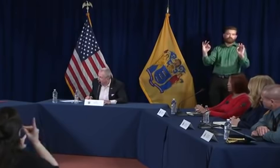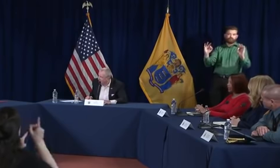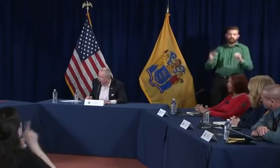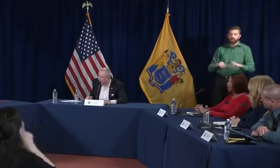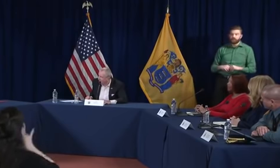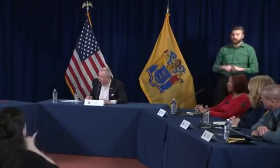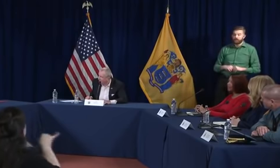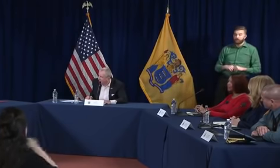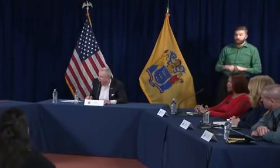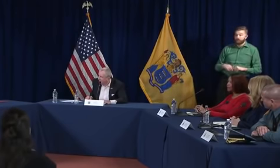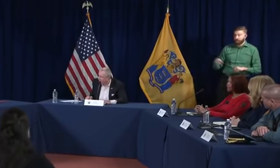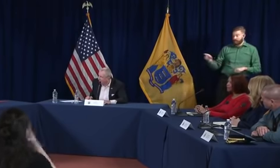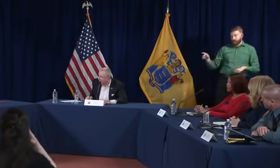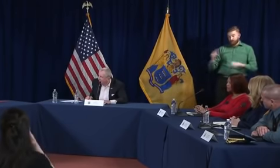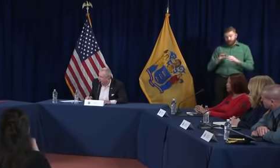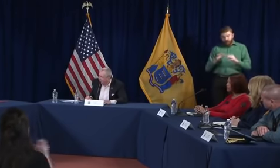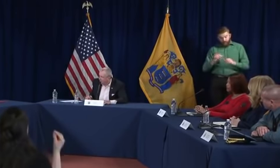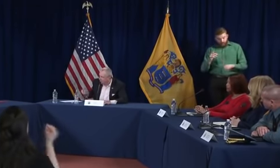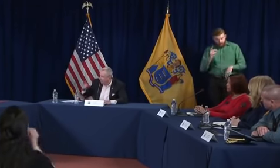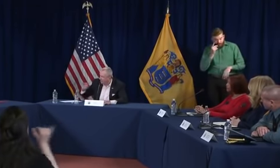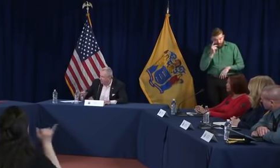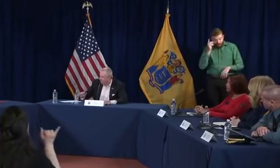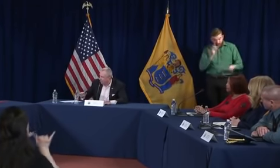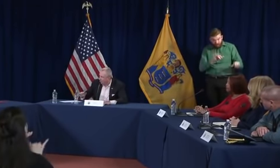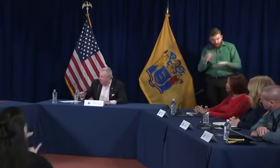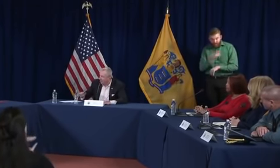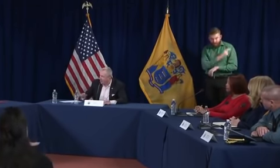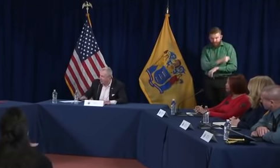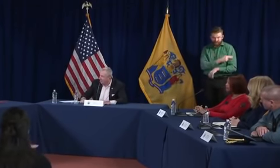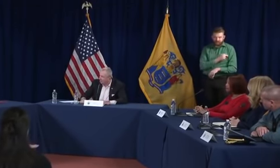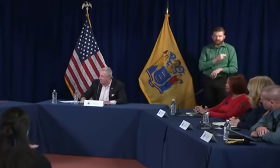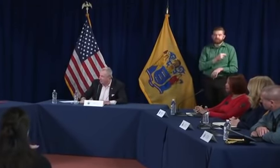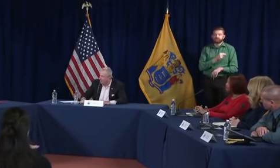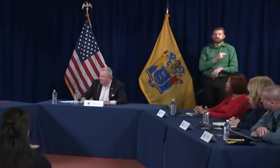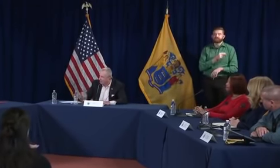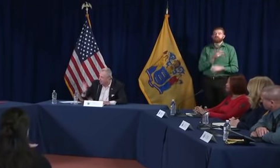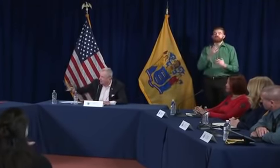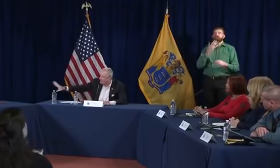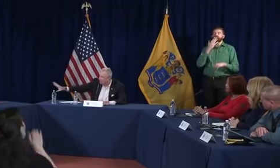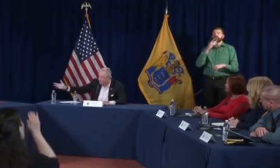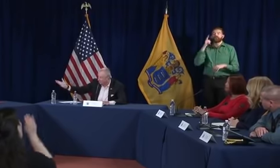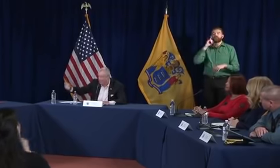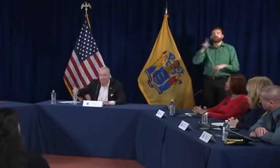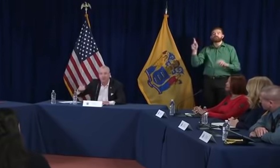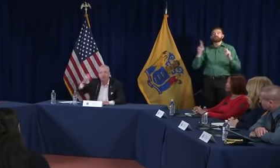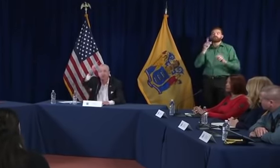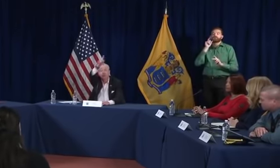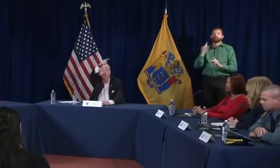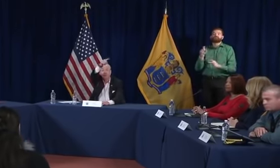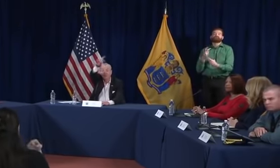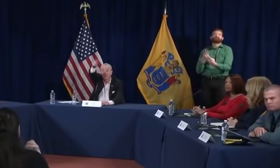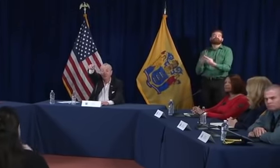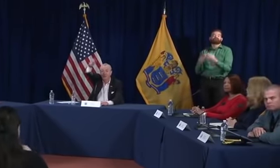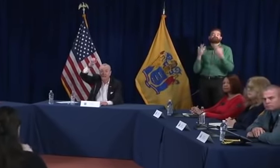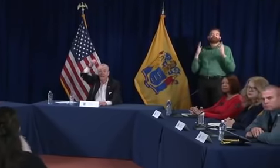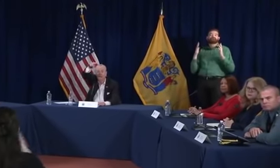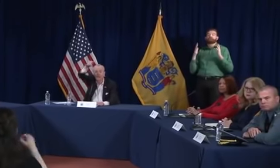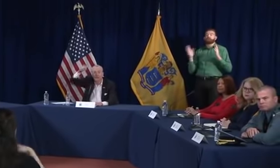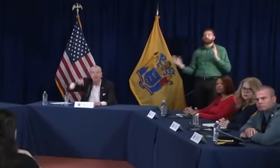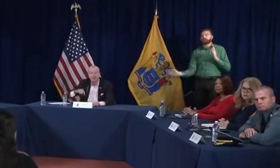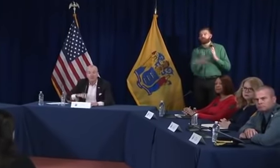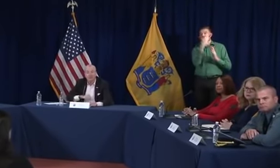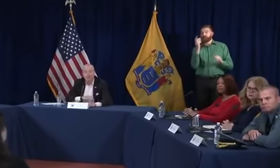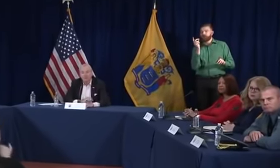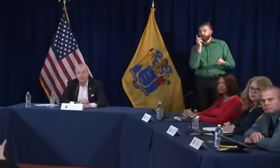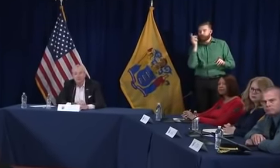quarantining capacity for someone who's got either low-level symptomatic or asymptomatic we want to isolate. Fair to say. Please, and then we'll come back to you,